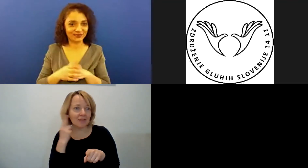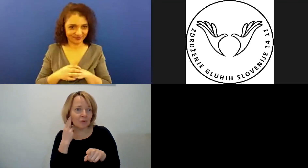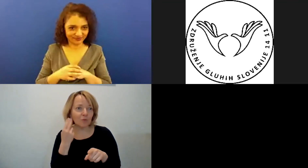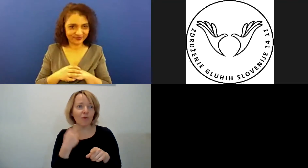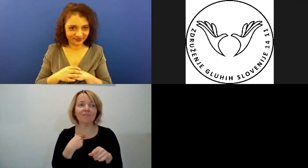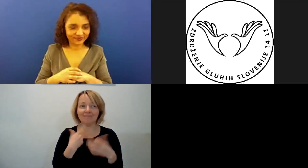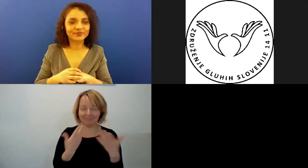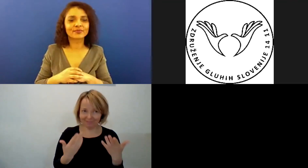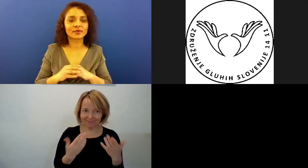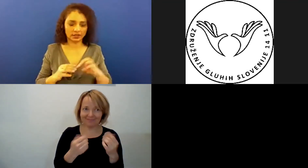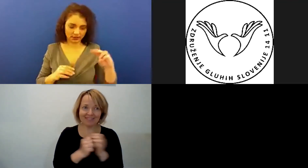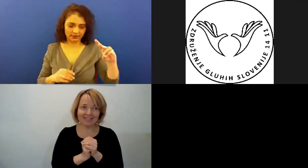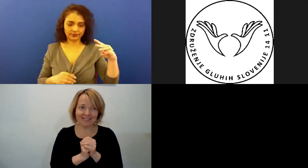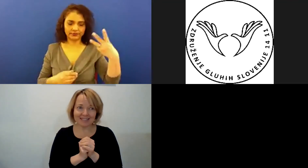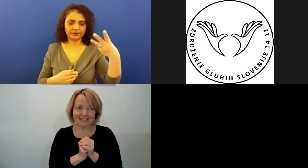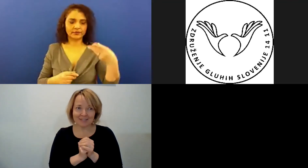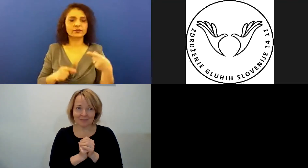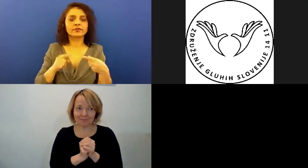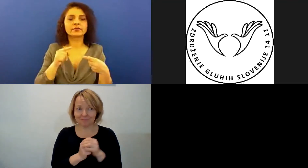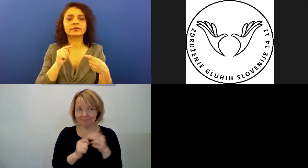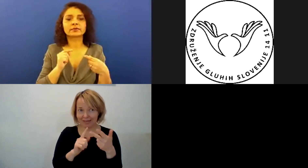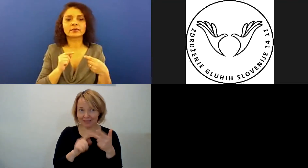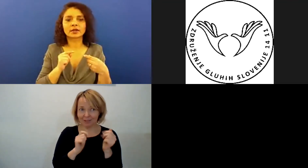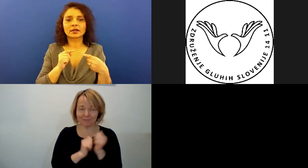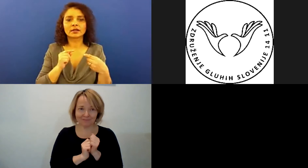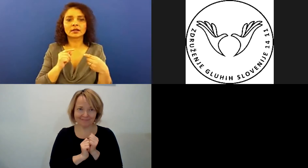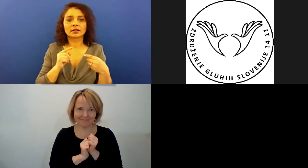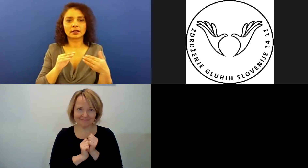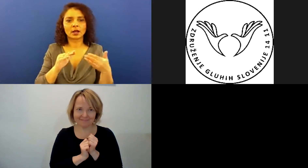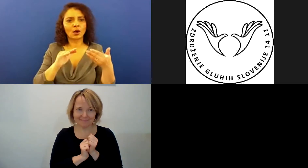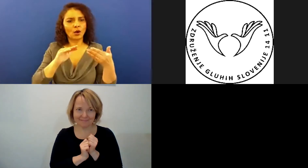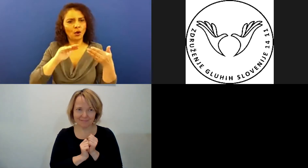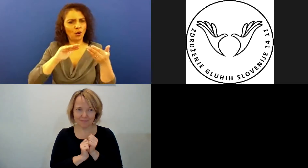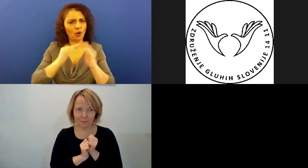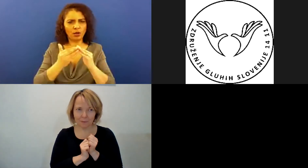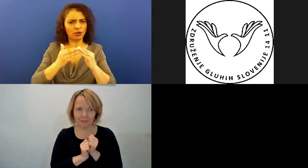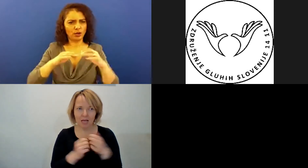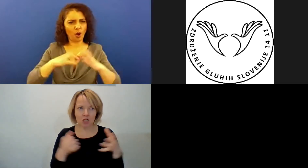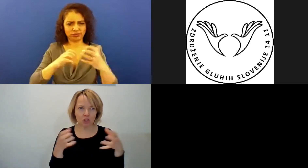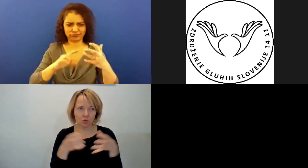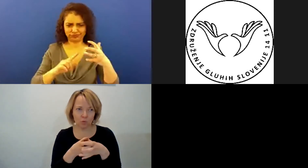I do have deaf family members, so we do share a culture.